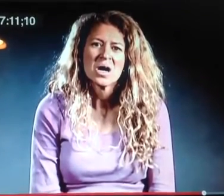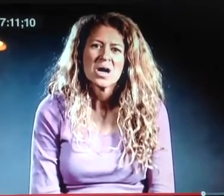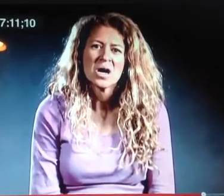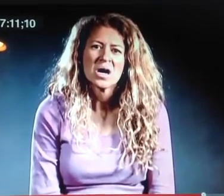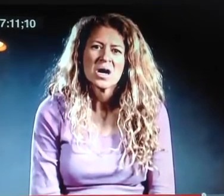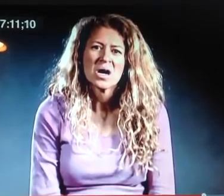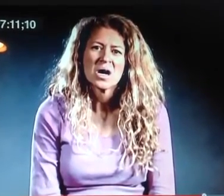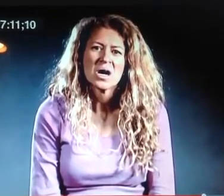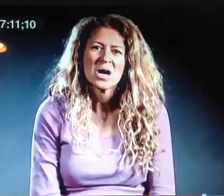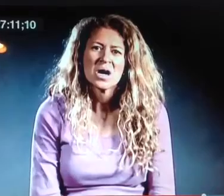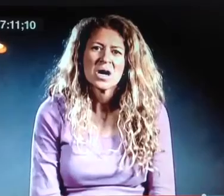eco-friendly garden.